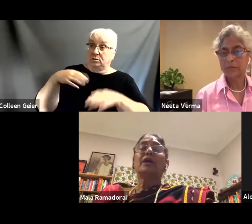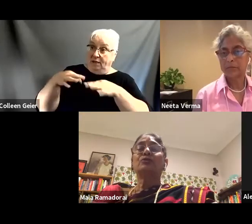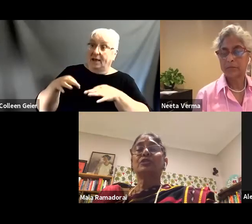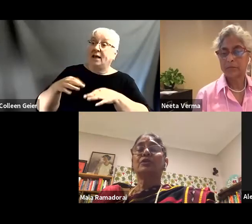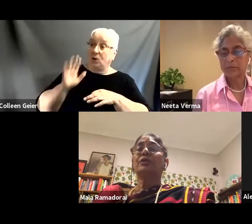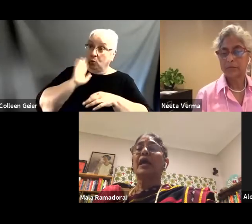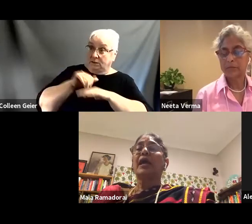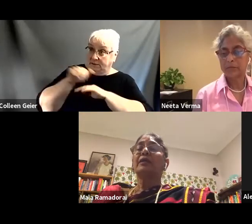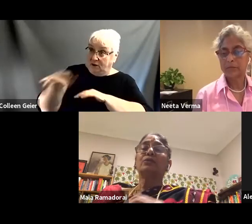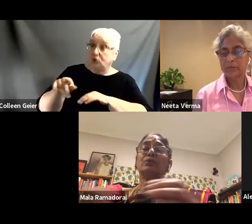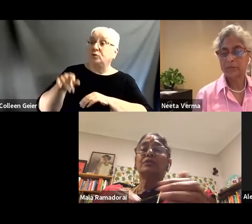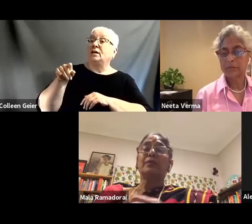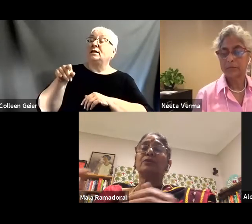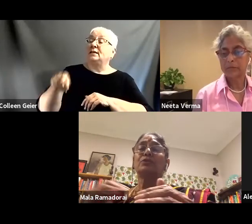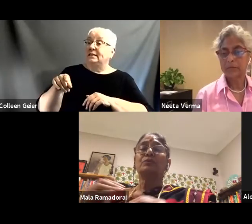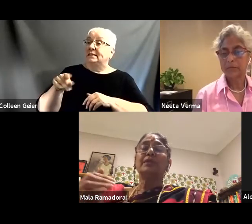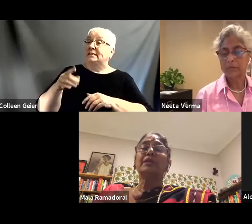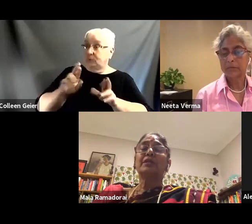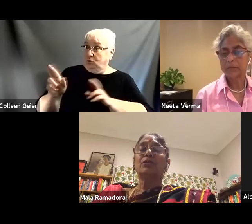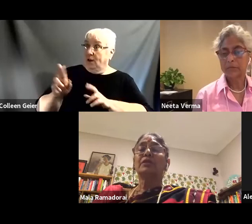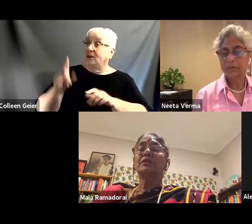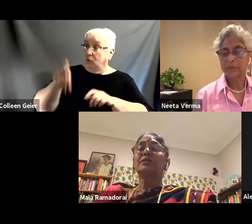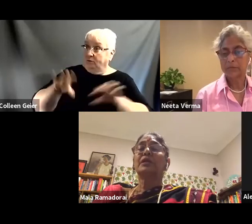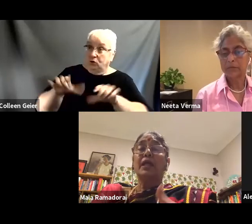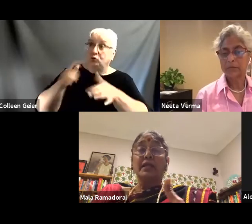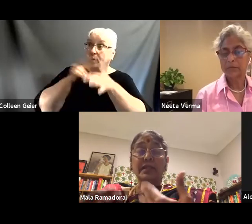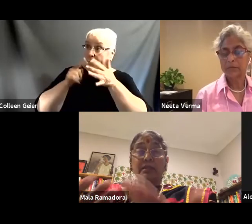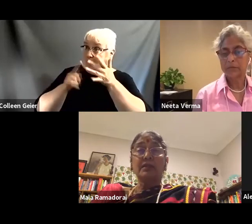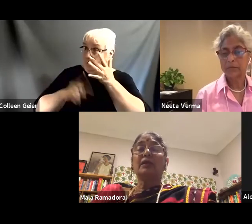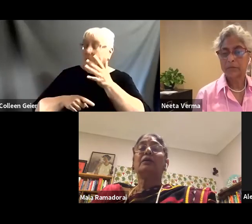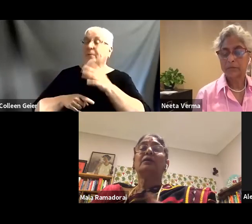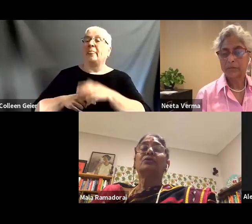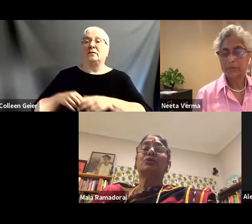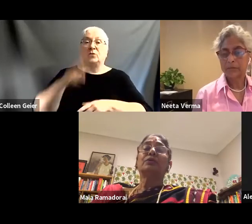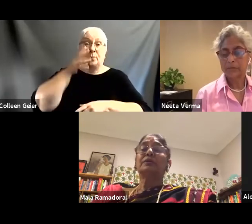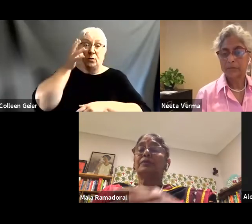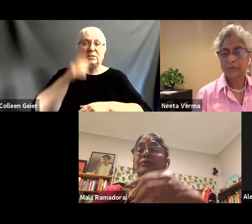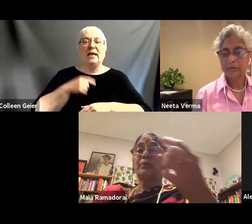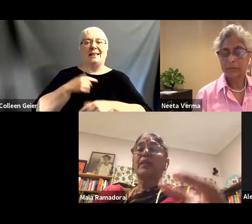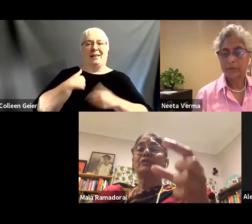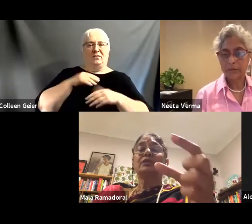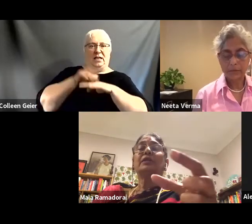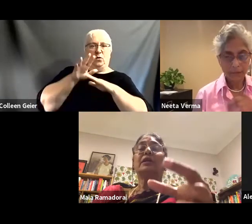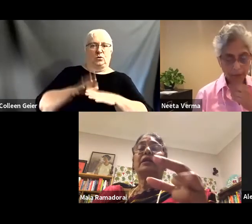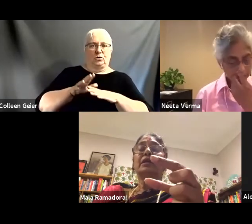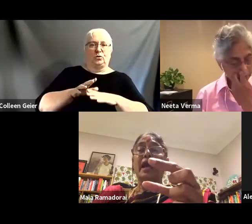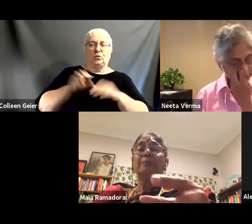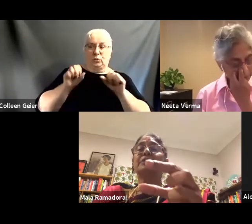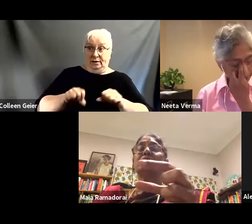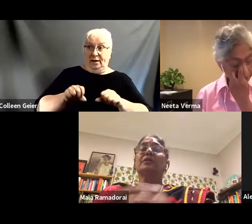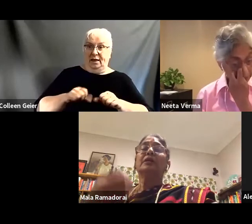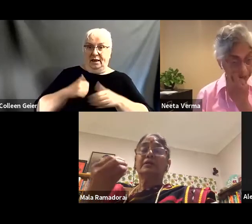they have a counselor on hand who's able to mediate all this. And then, so when actually the